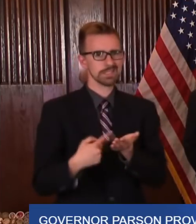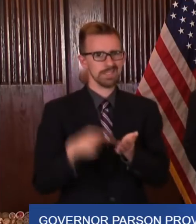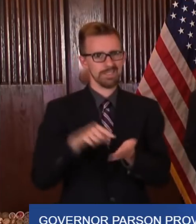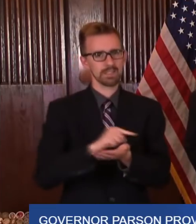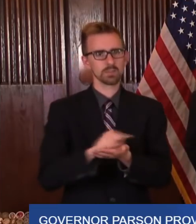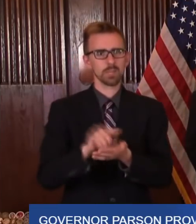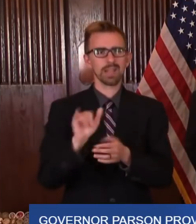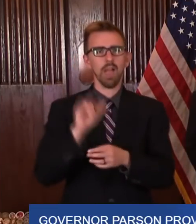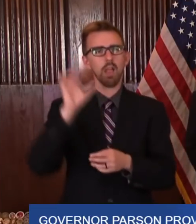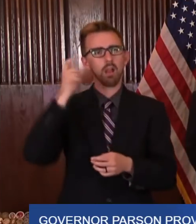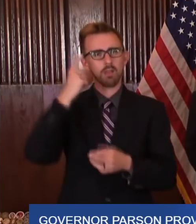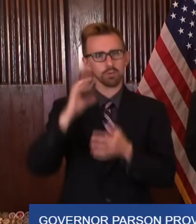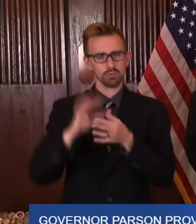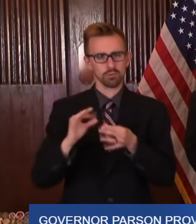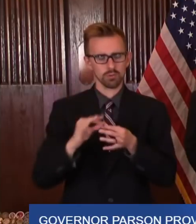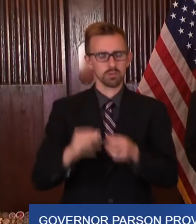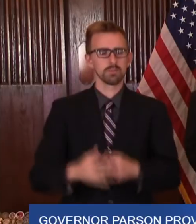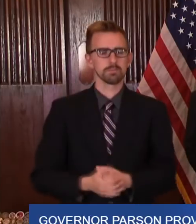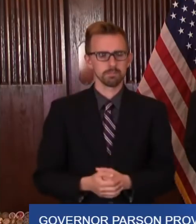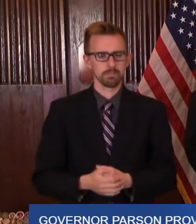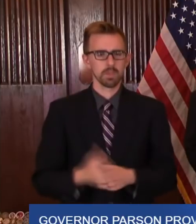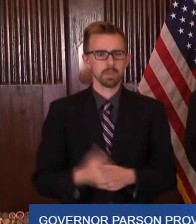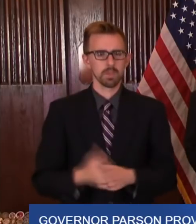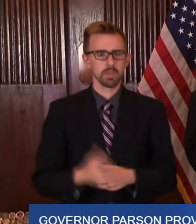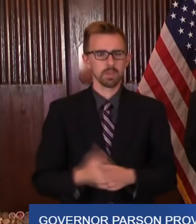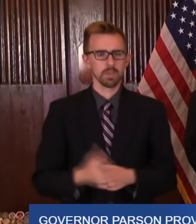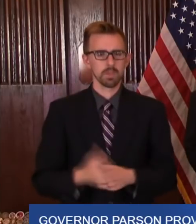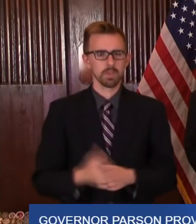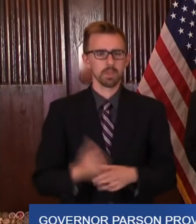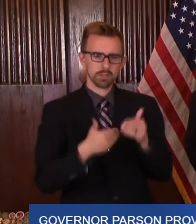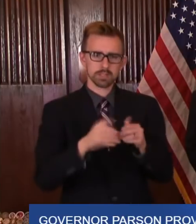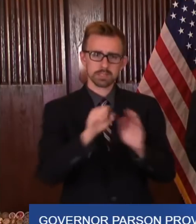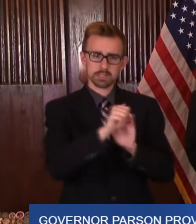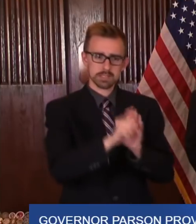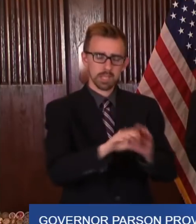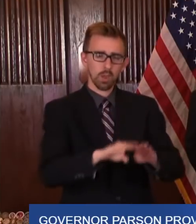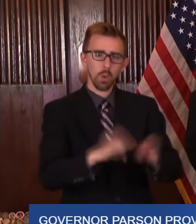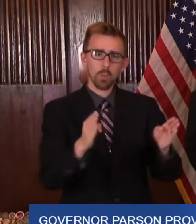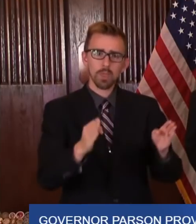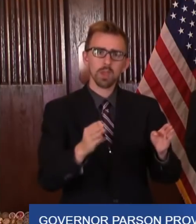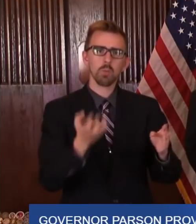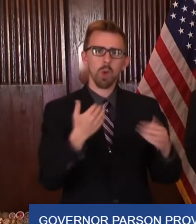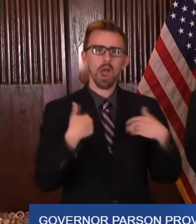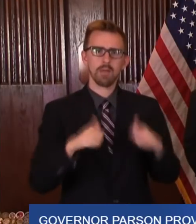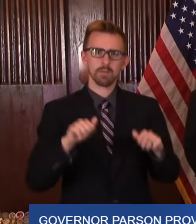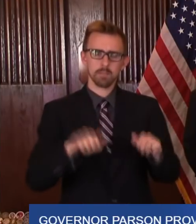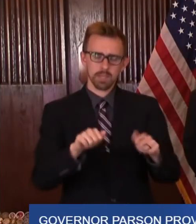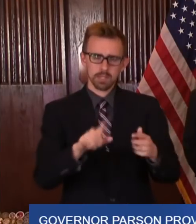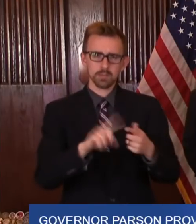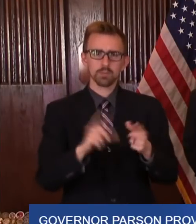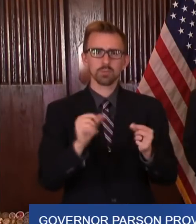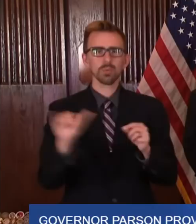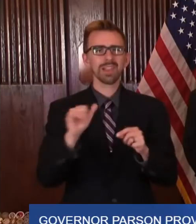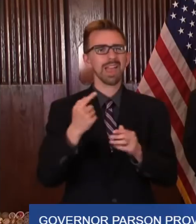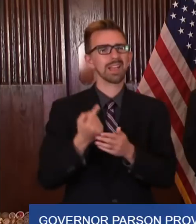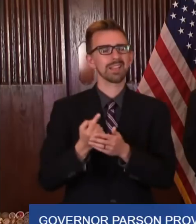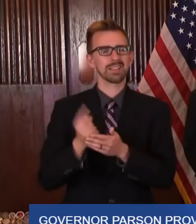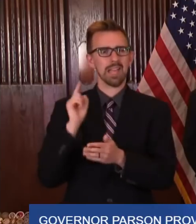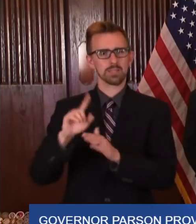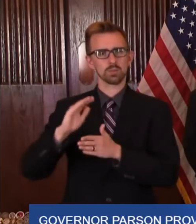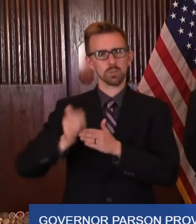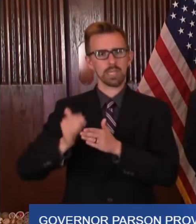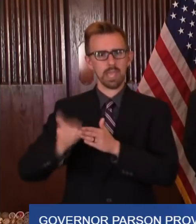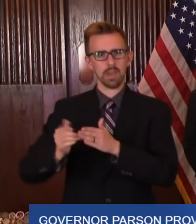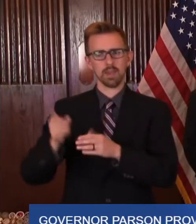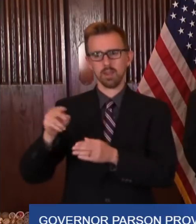the governor said, because part of our process of reopening the state is to have the capacity to do exactly what we did last weekend in a county